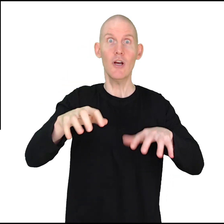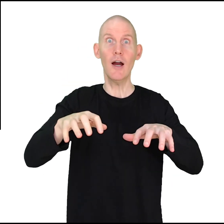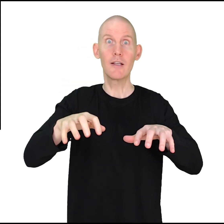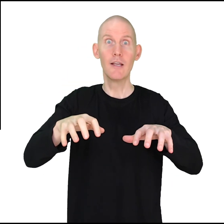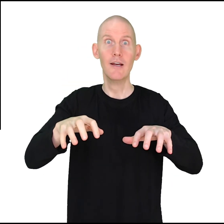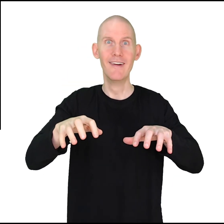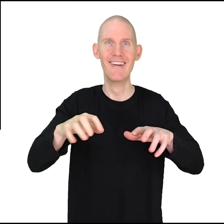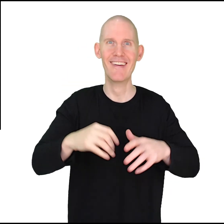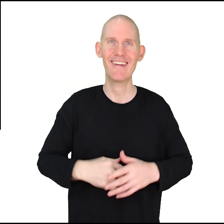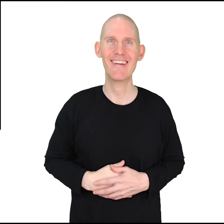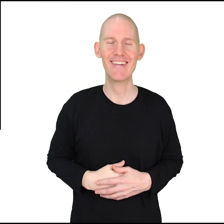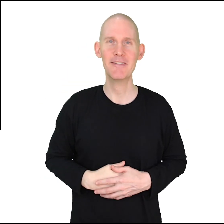shocked.